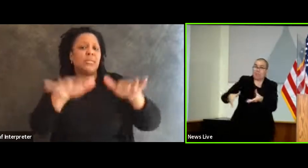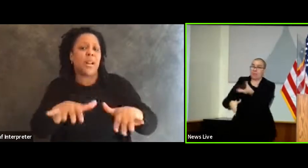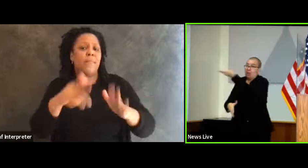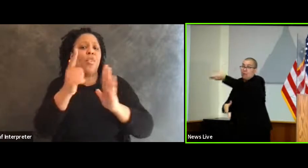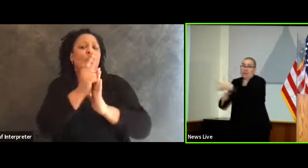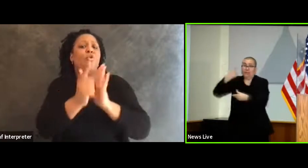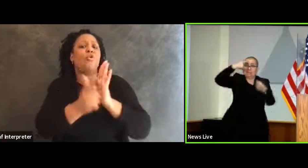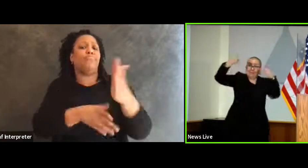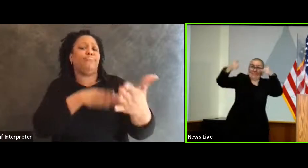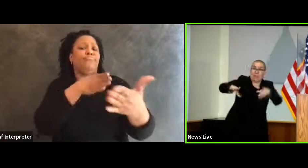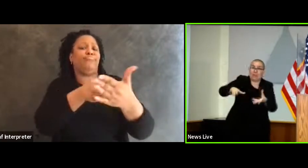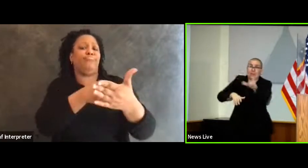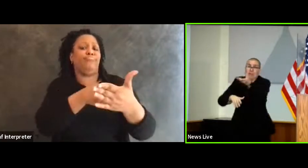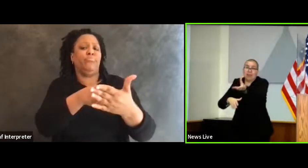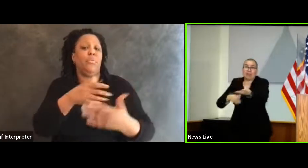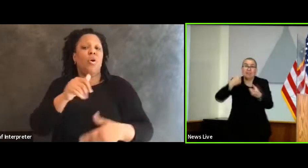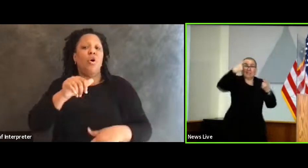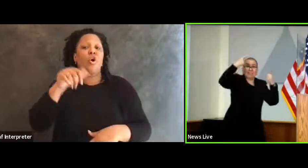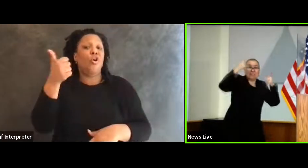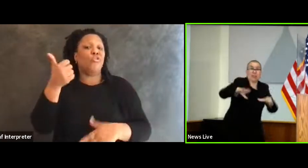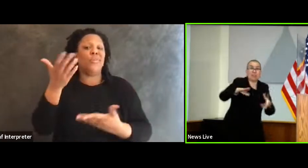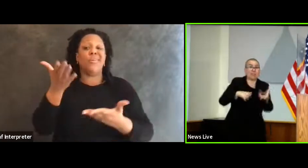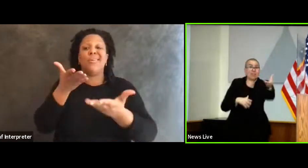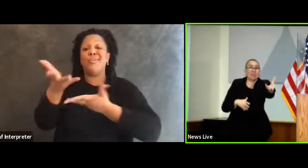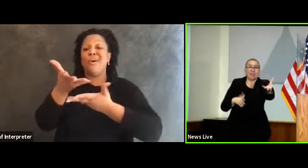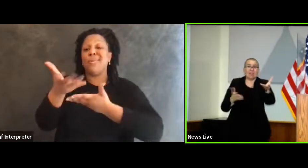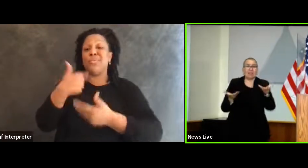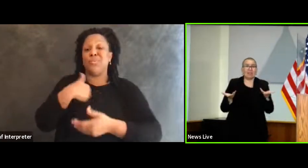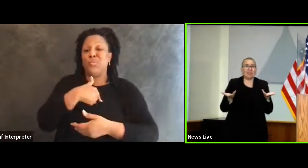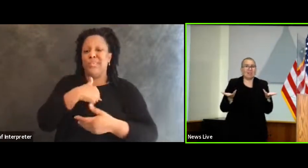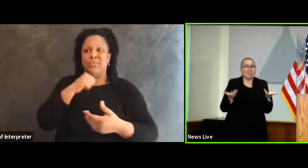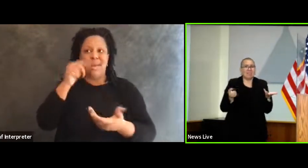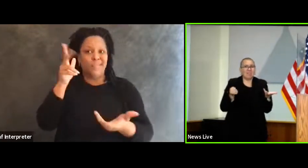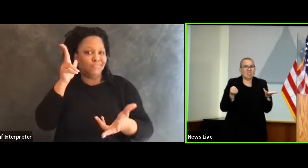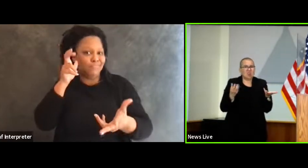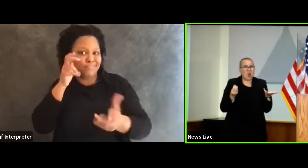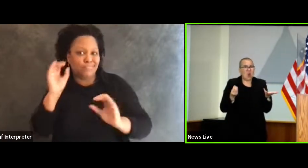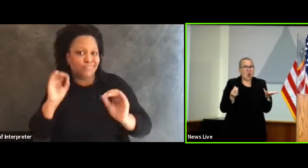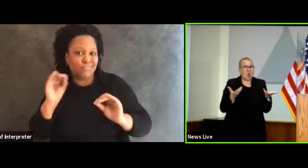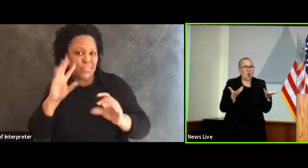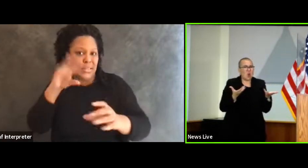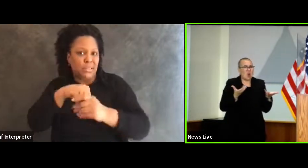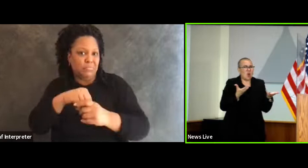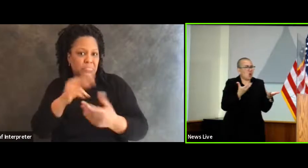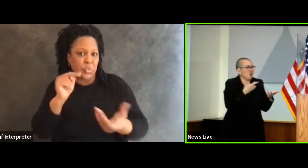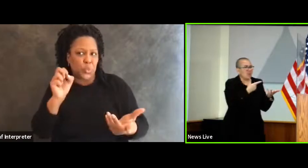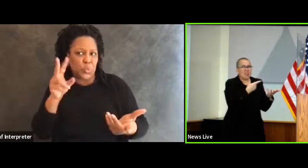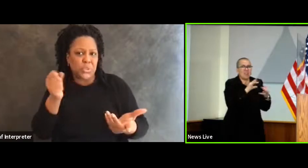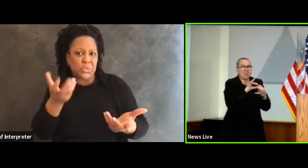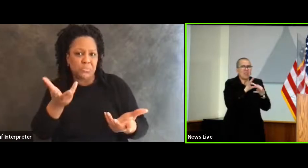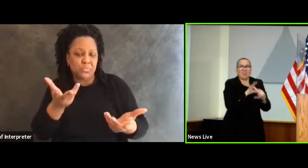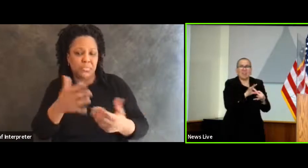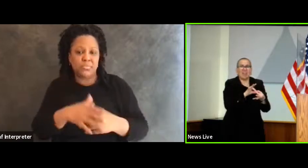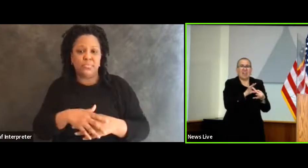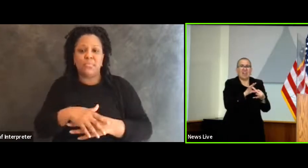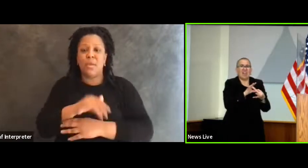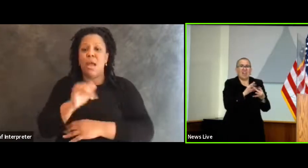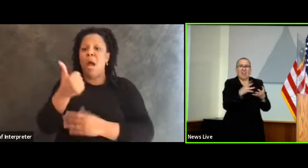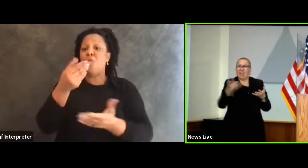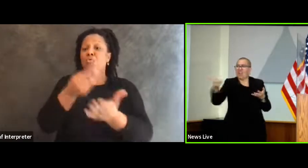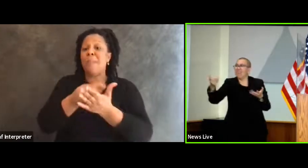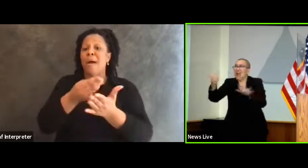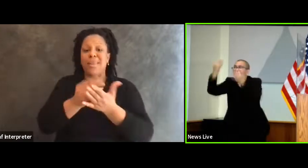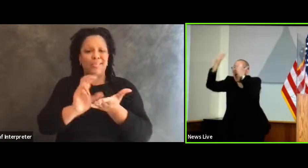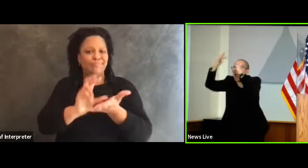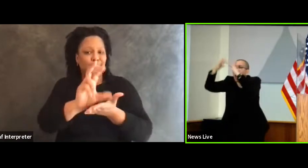interactions that we don't necessarily hear about, and also for things related to damage or the